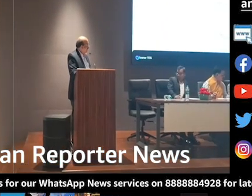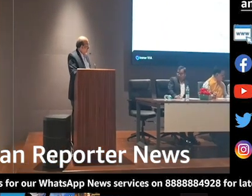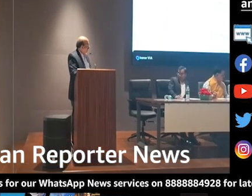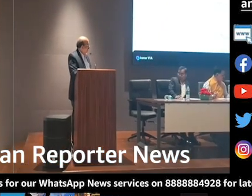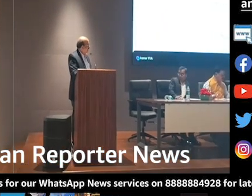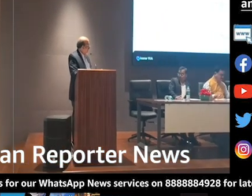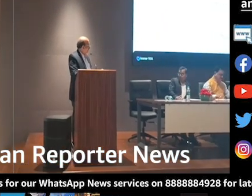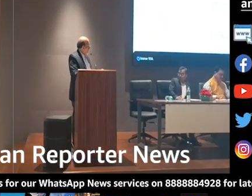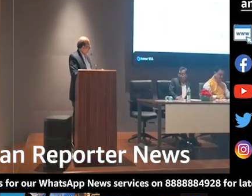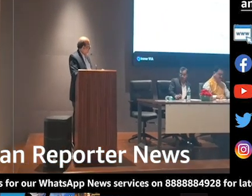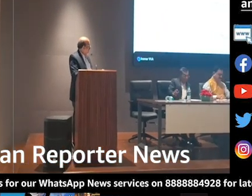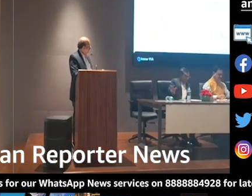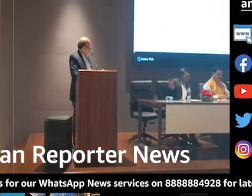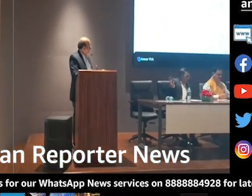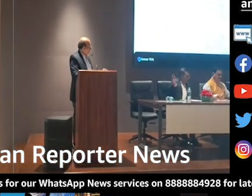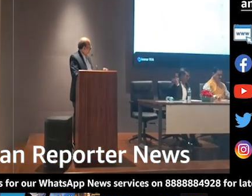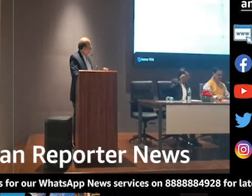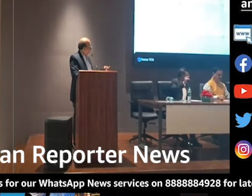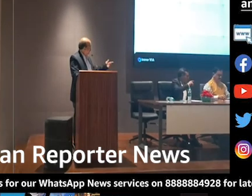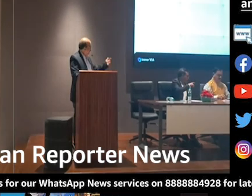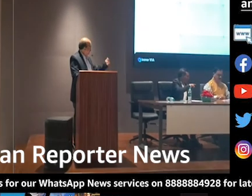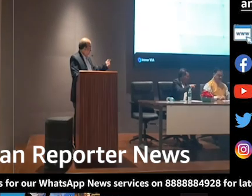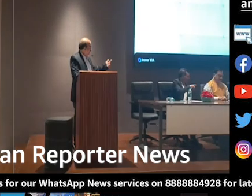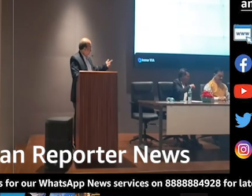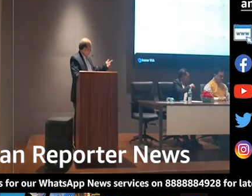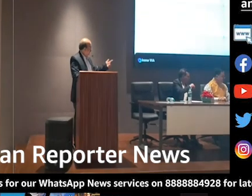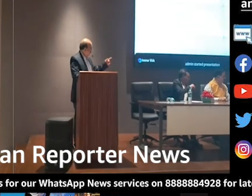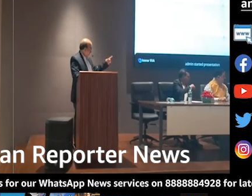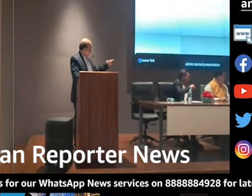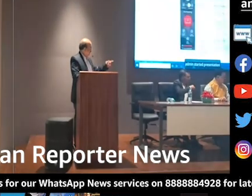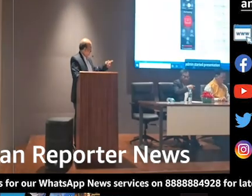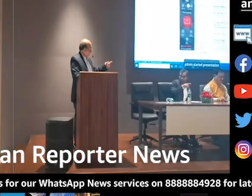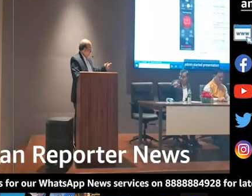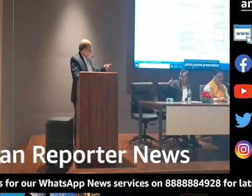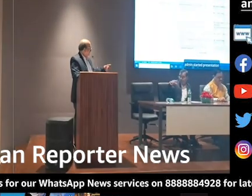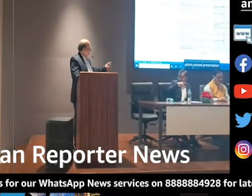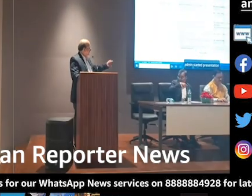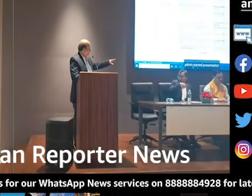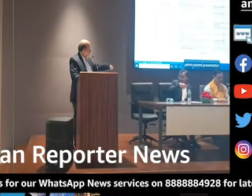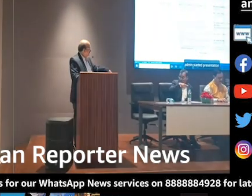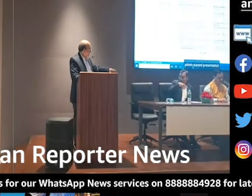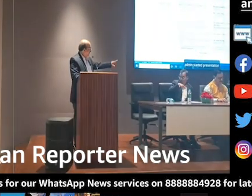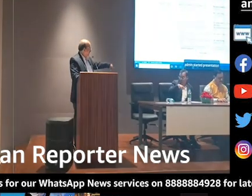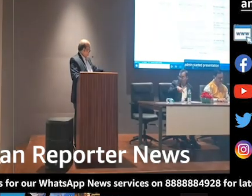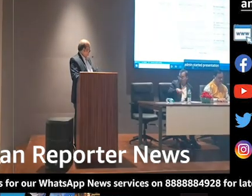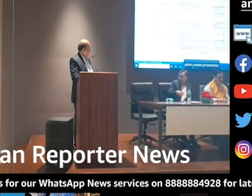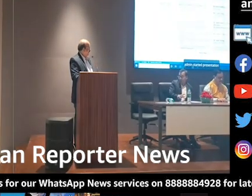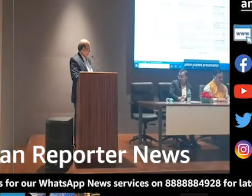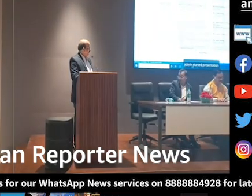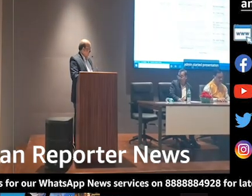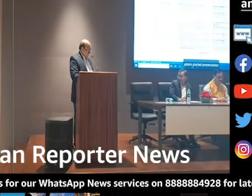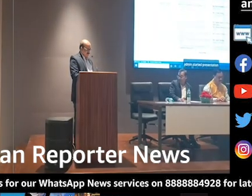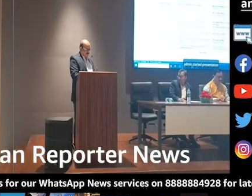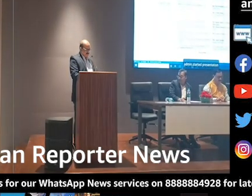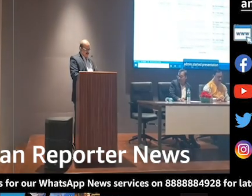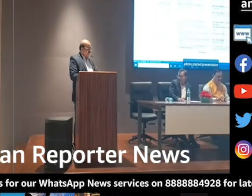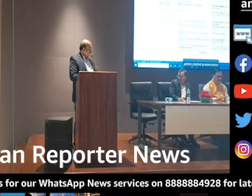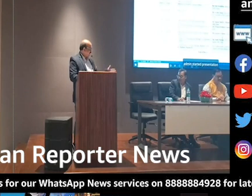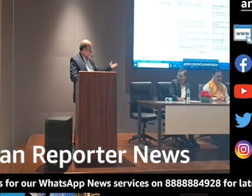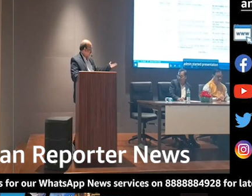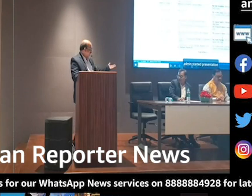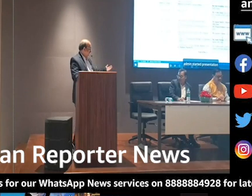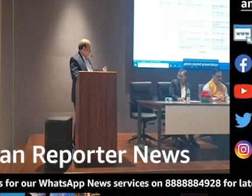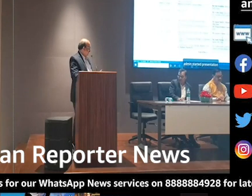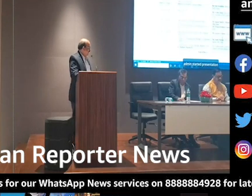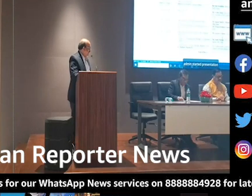then You don't see. Okay, then we'll go by the order. So I'd like to